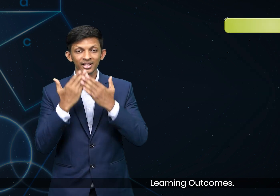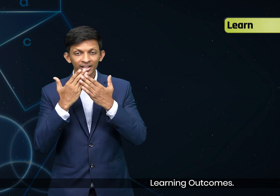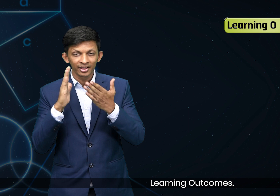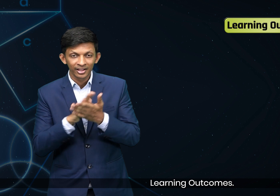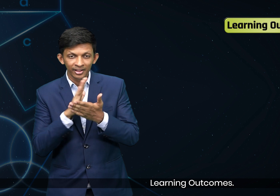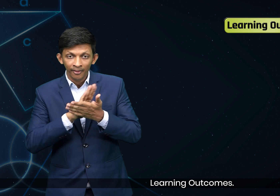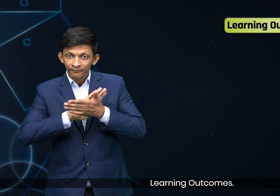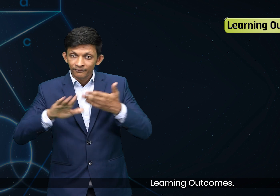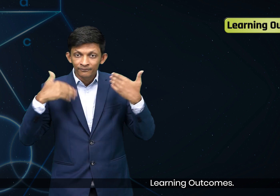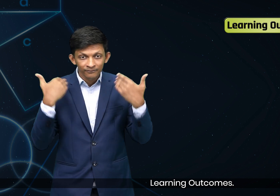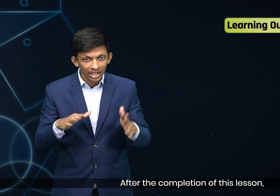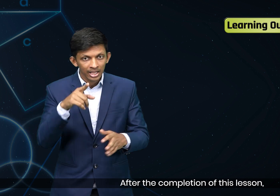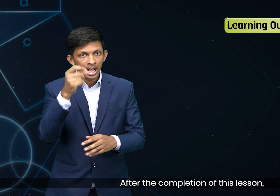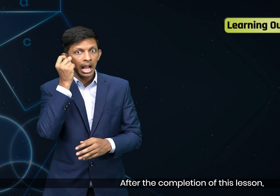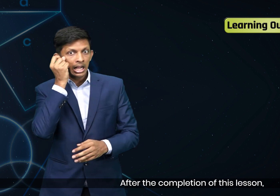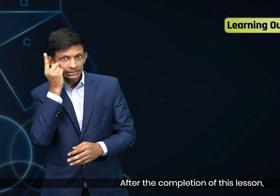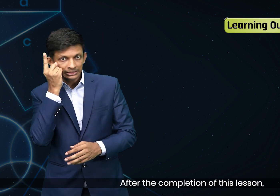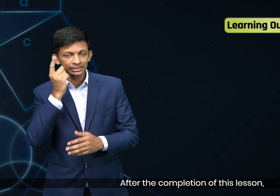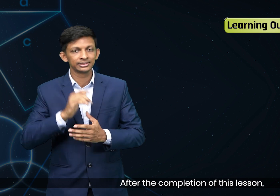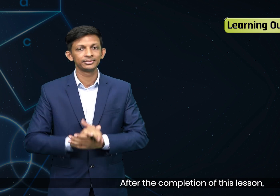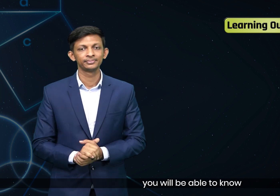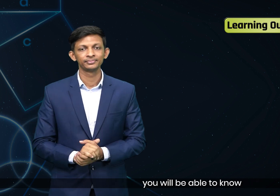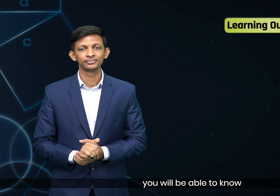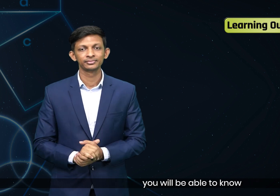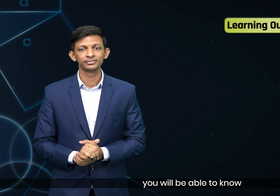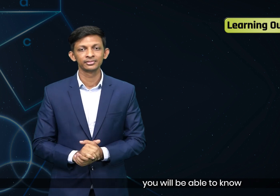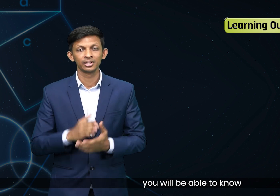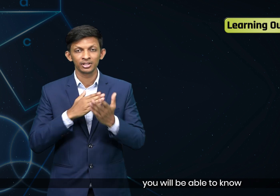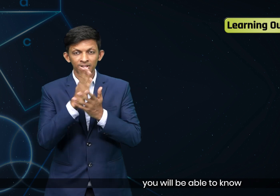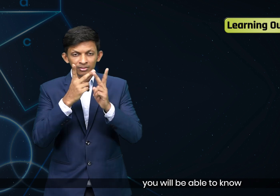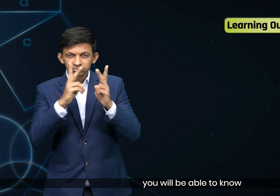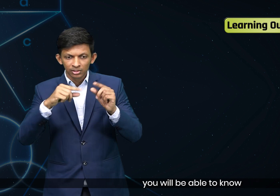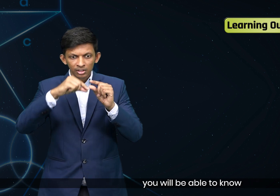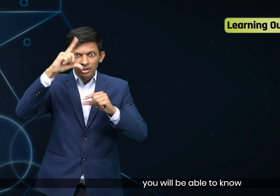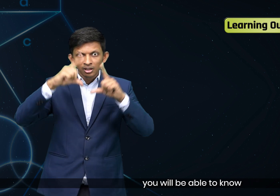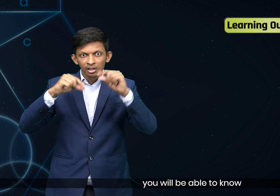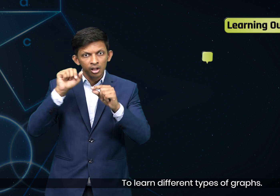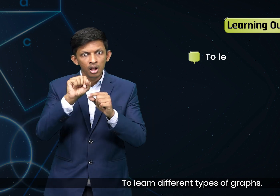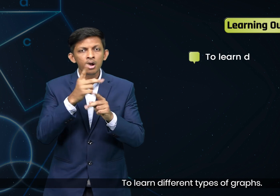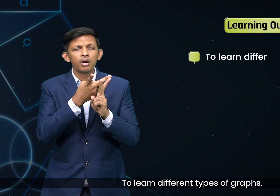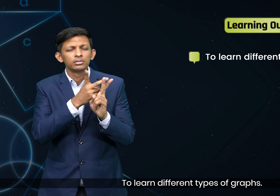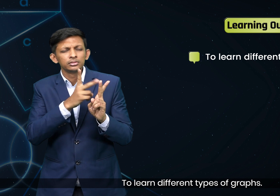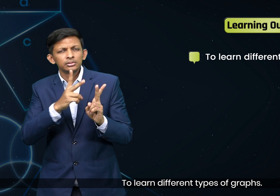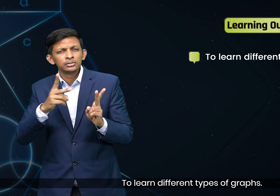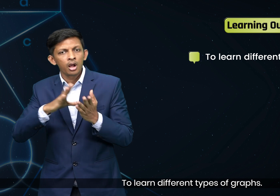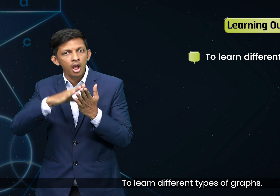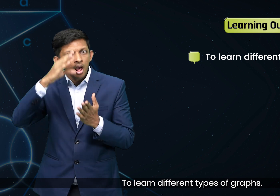Learning outcomes. After the completion of this lesson, you will be able to know to learn different types of